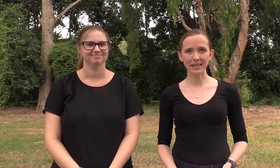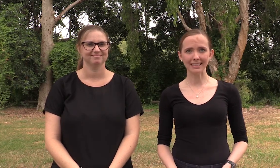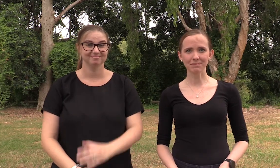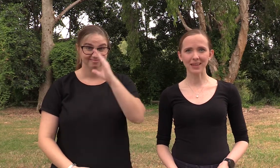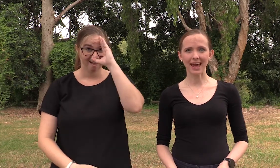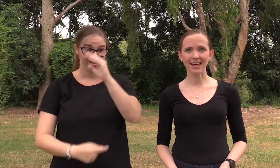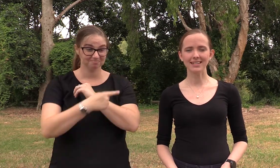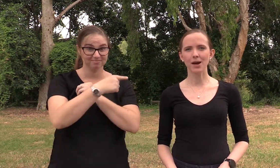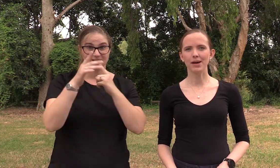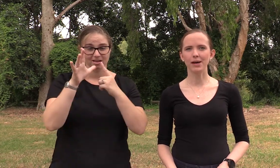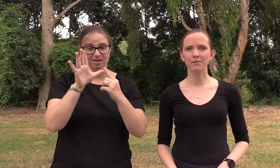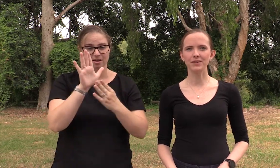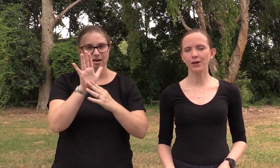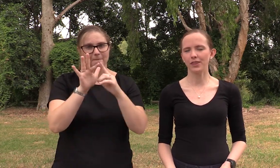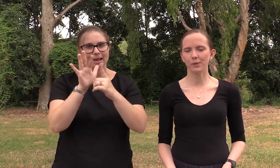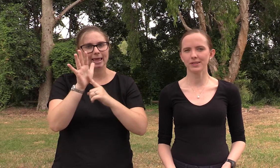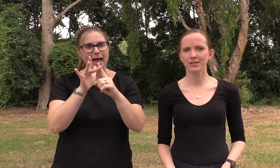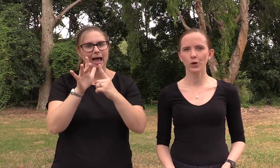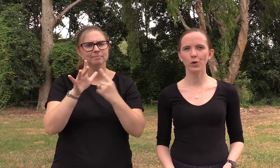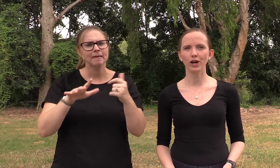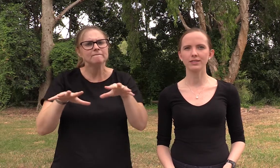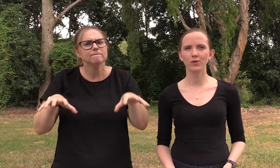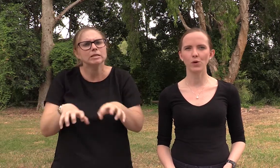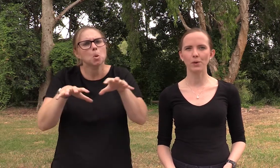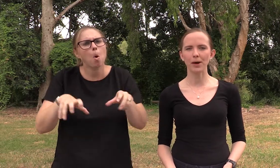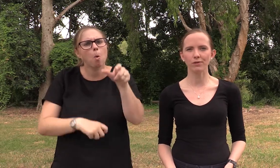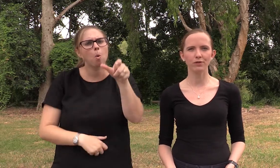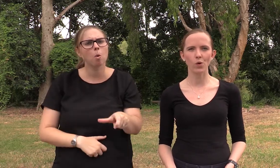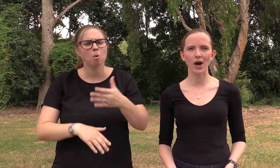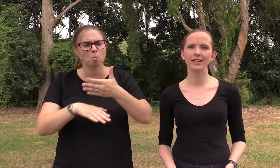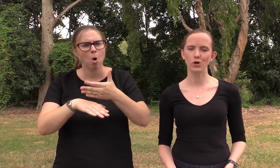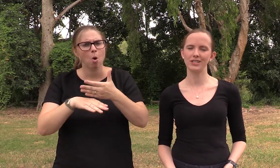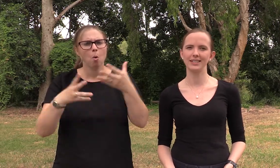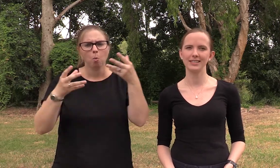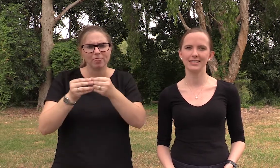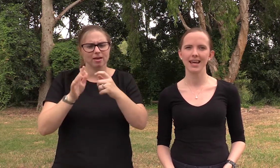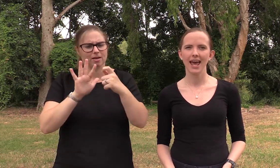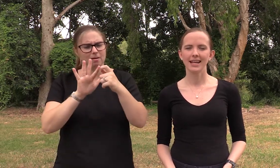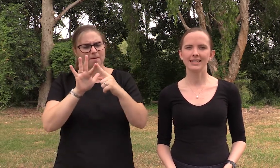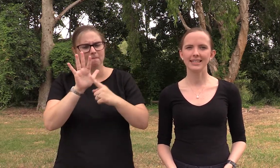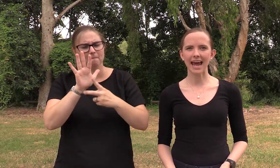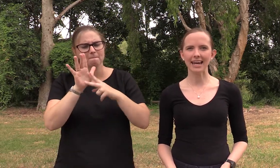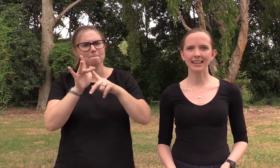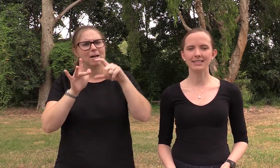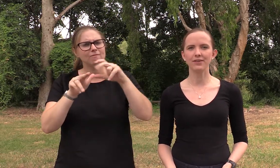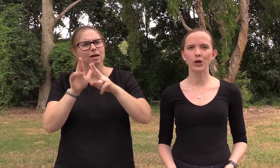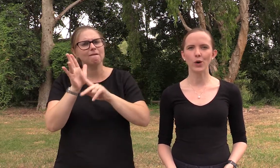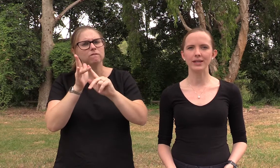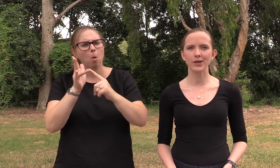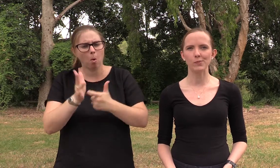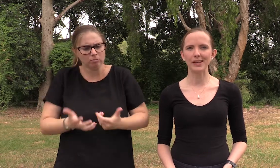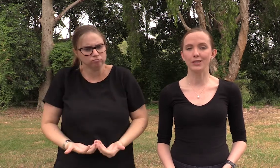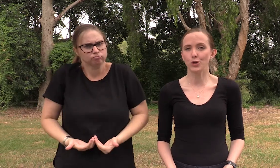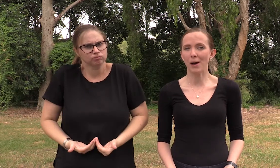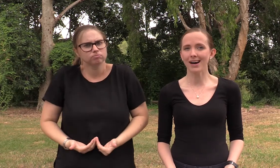My name's Amelia and I'm a physiotherapist who works for pelvic floor and continence. Today this video